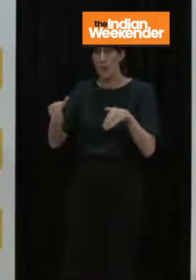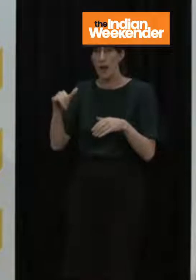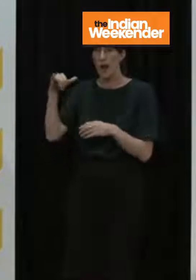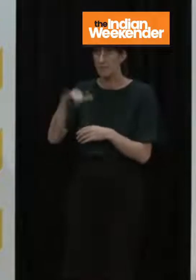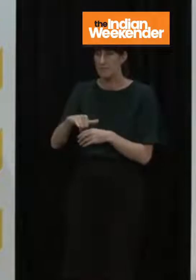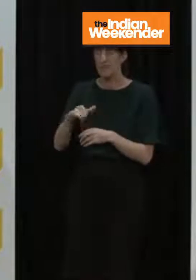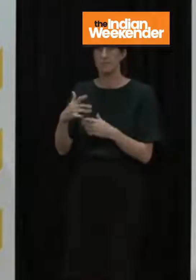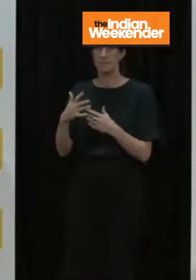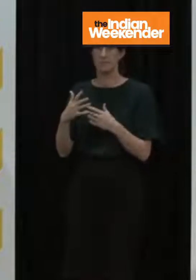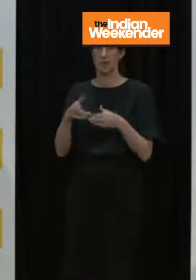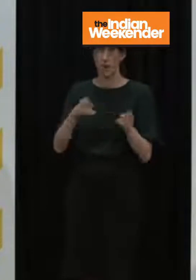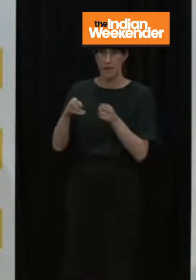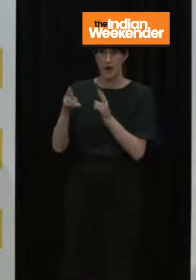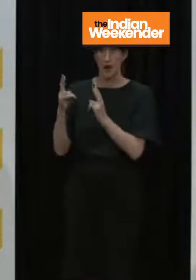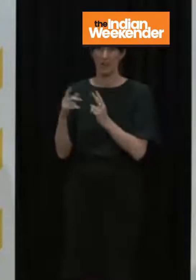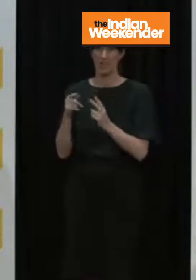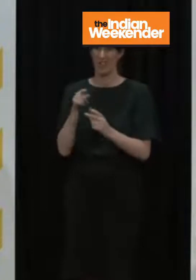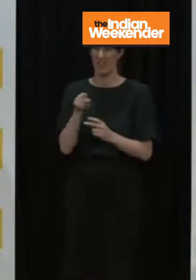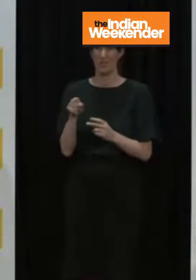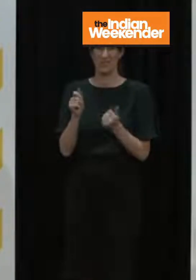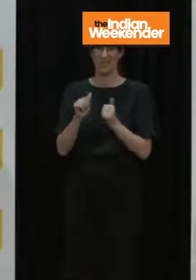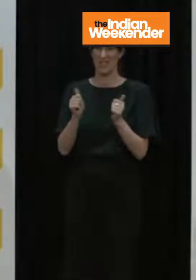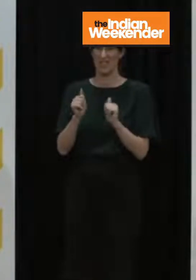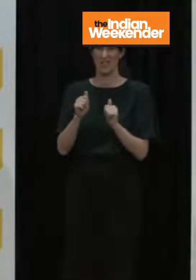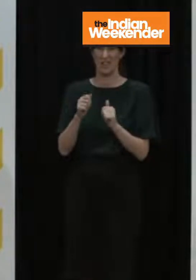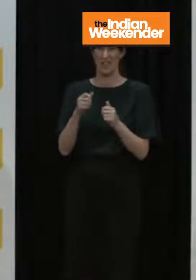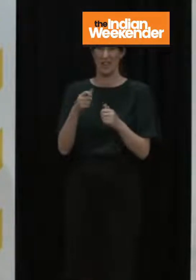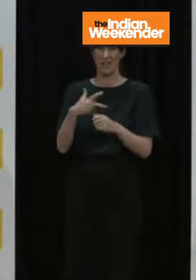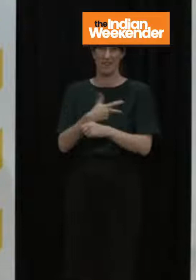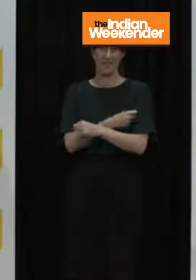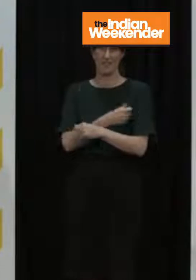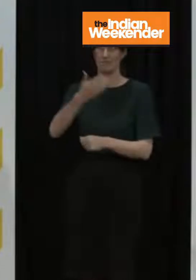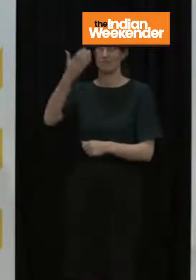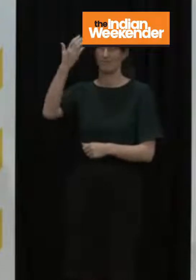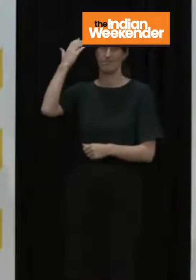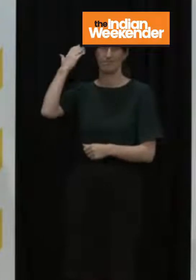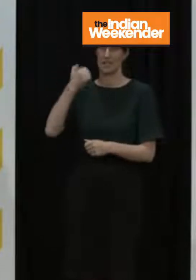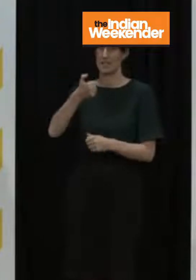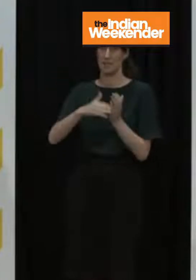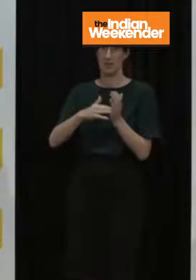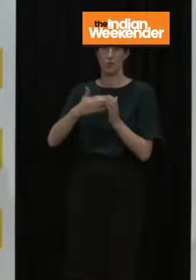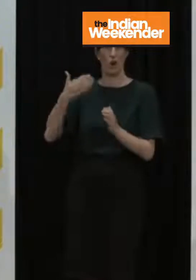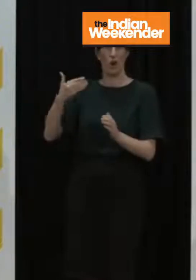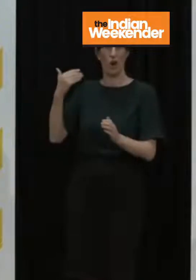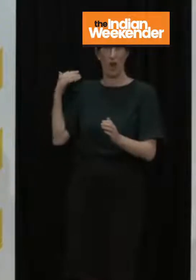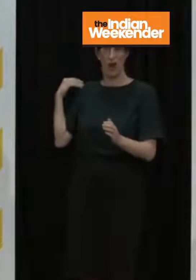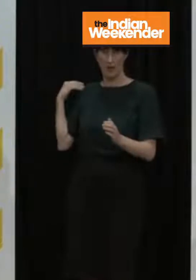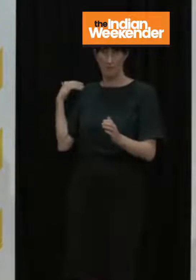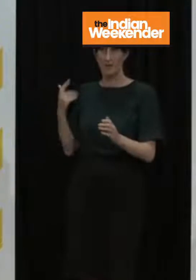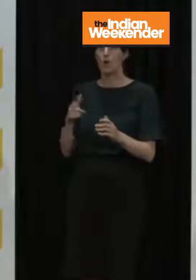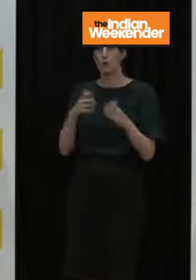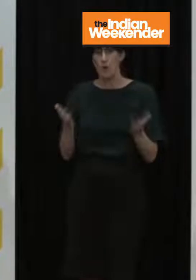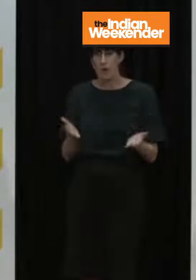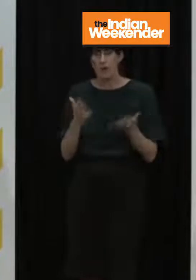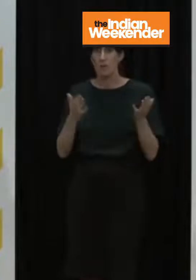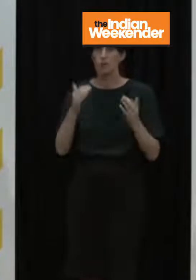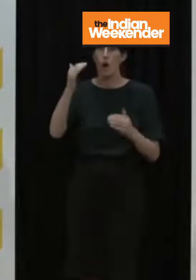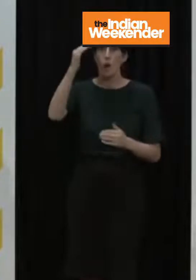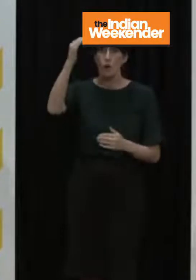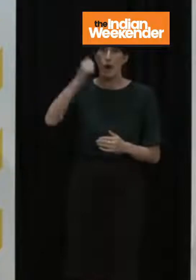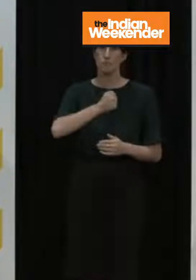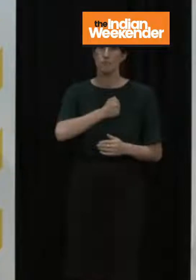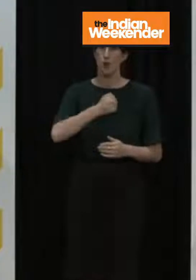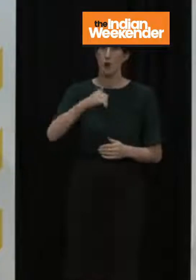them completed their vaccine course 6 months ago or longer. We also encourage our older people, including kaumātua, and those